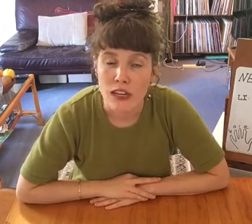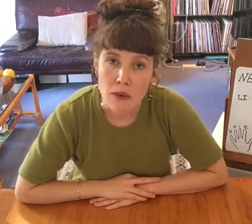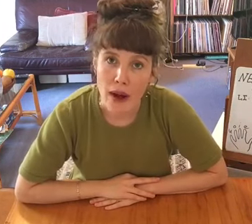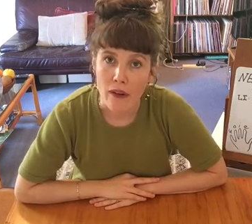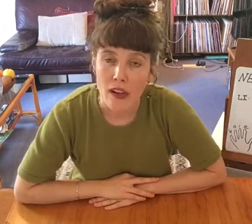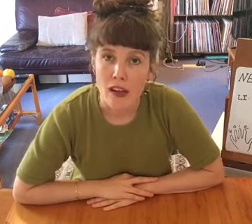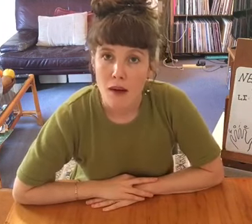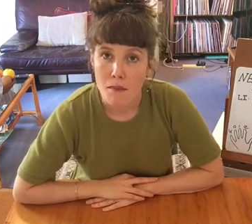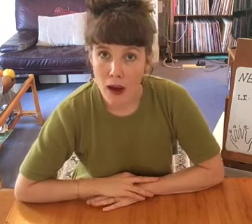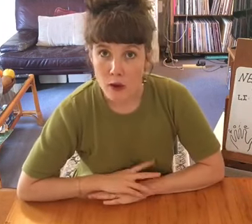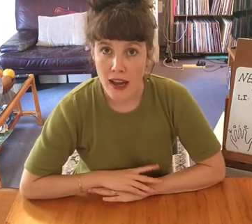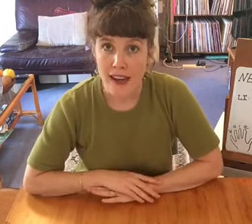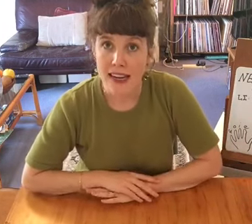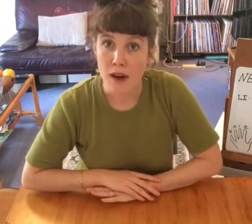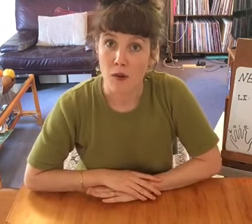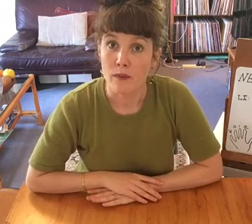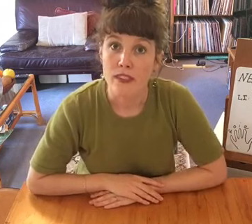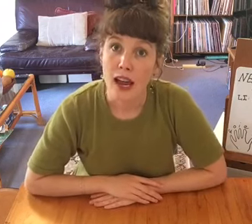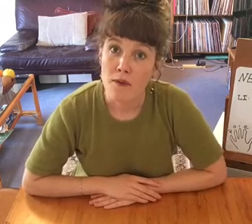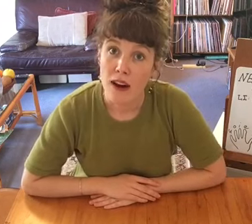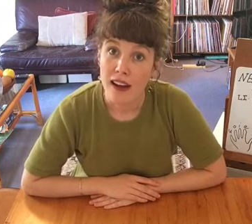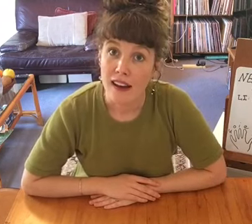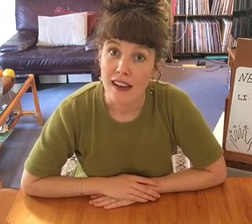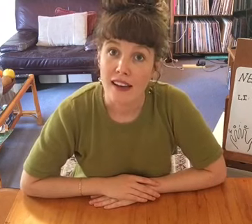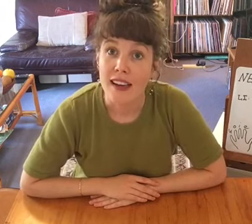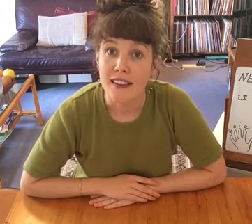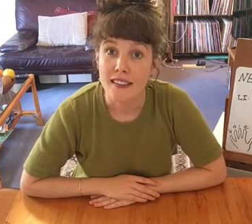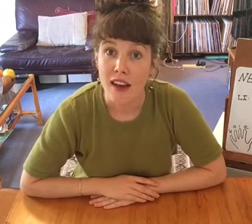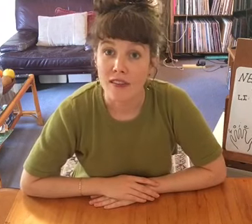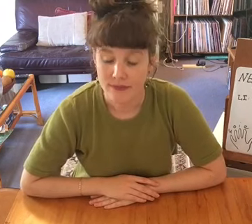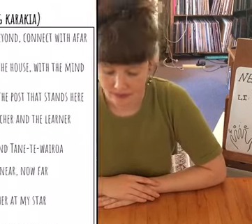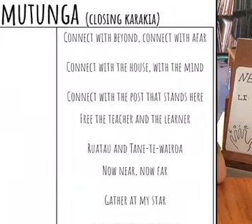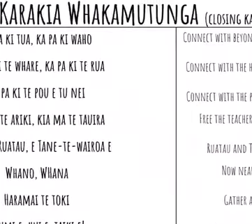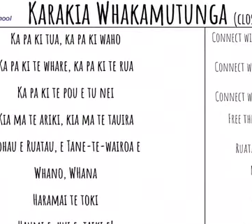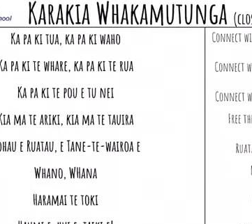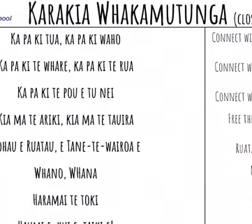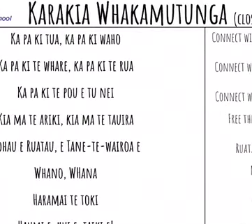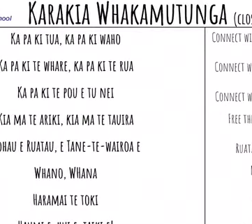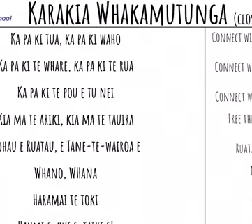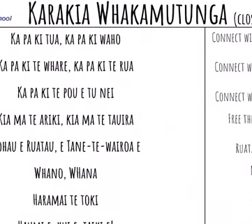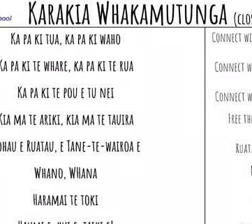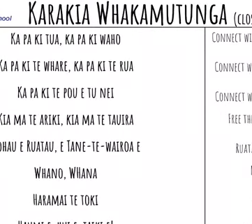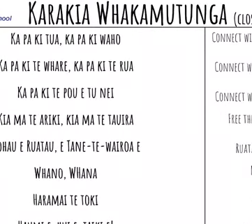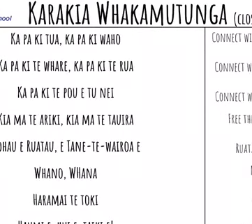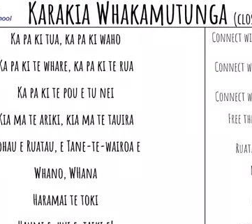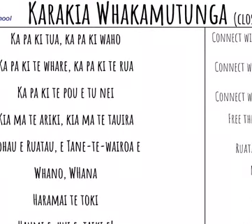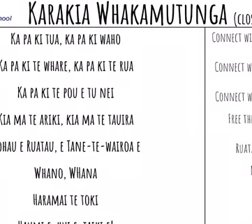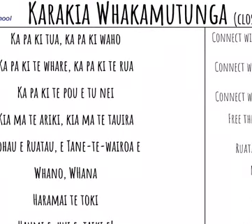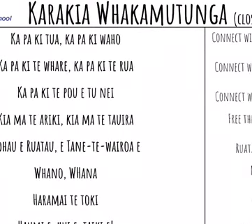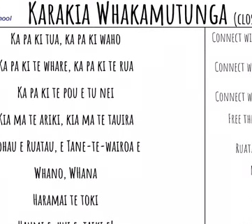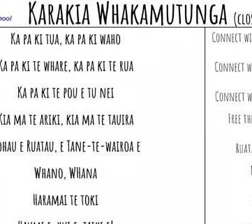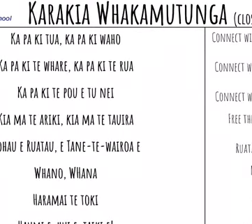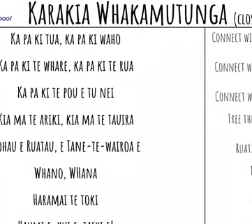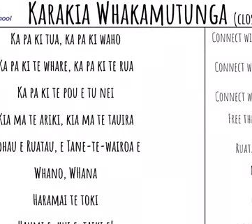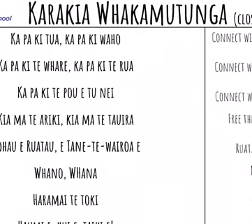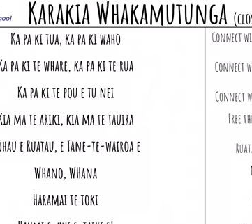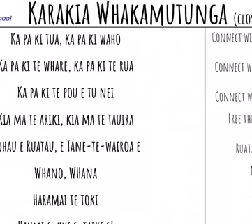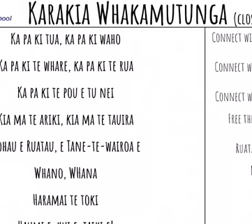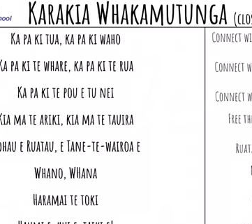well. Mahunga ki raro. Time for our karakia. Heads down. Kia inoi tātou. Ka pā